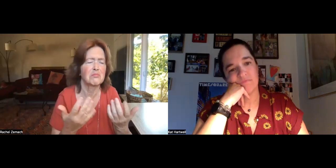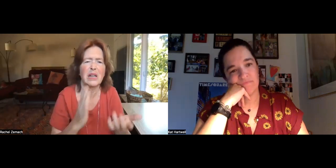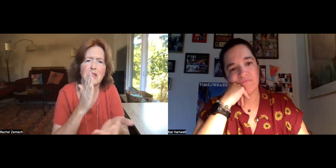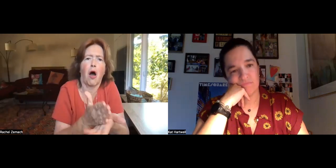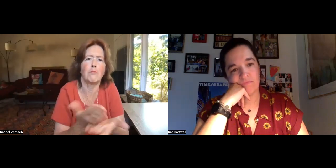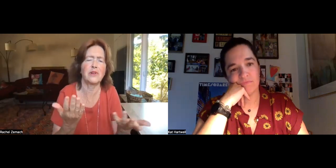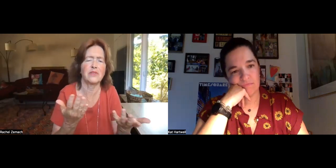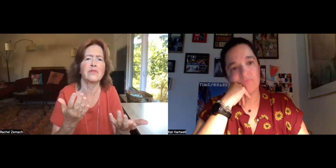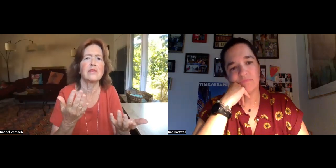don't